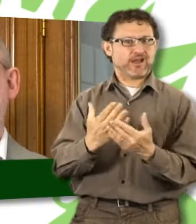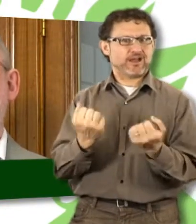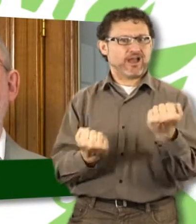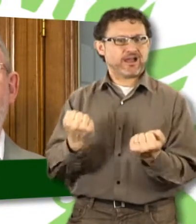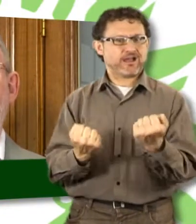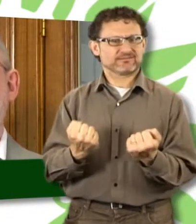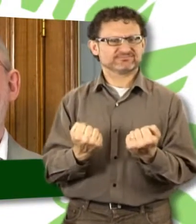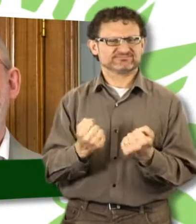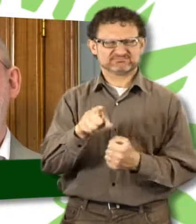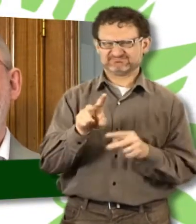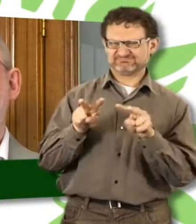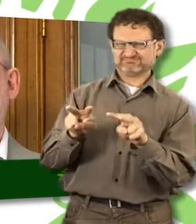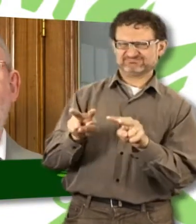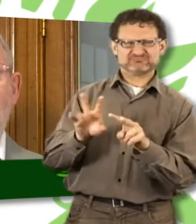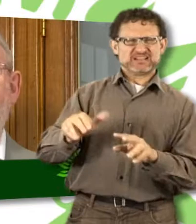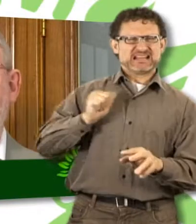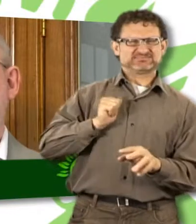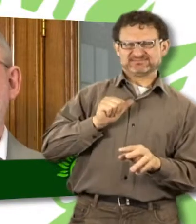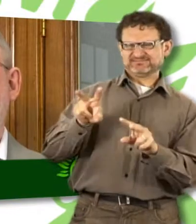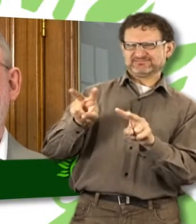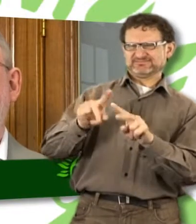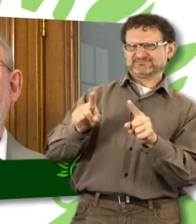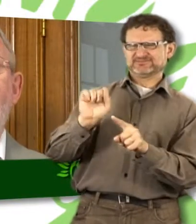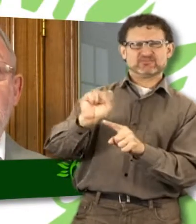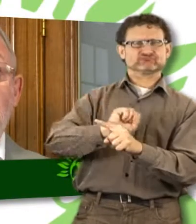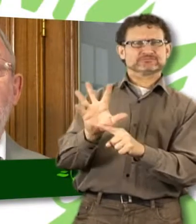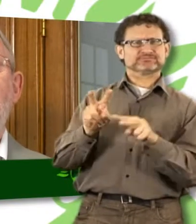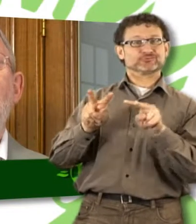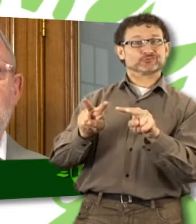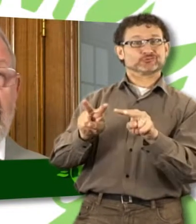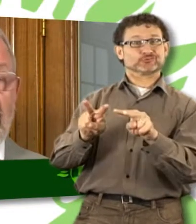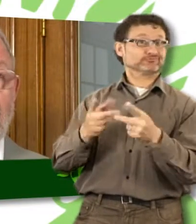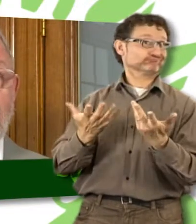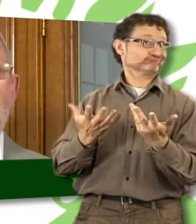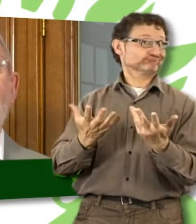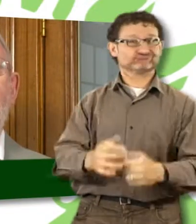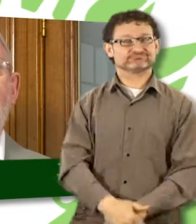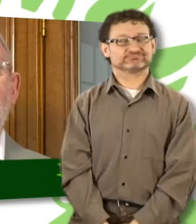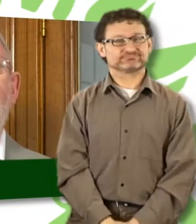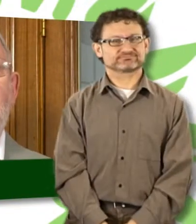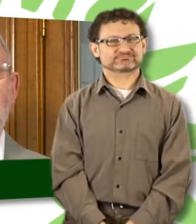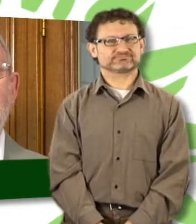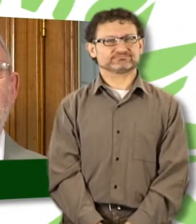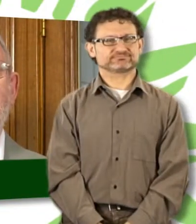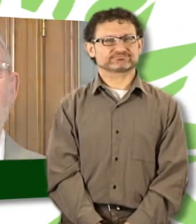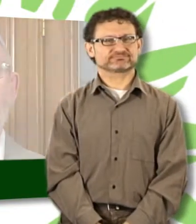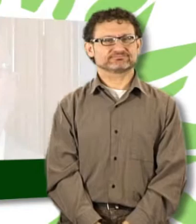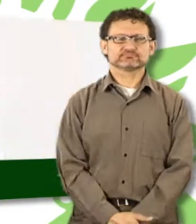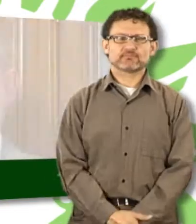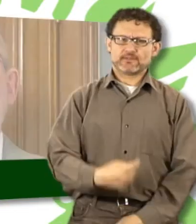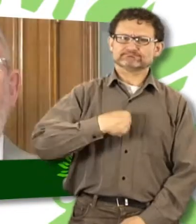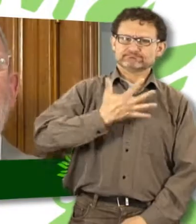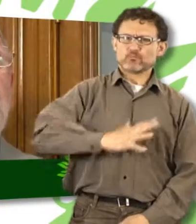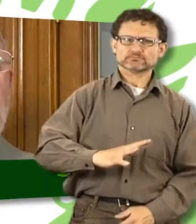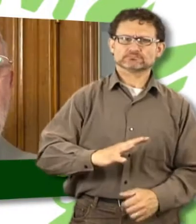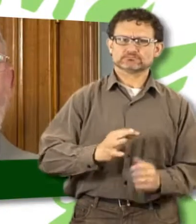car when you need one should be much more widely available than it is now. And that's something you don't expect to hear from the Green Party, perhaps.